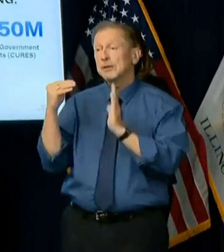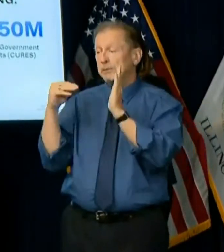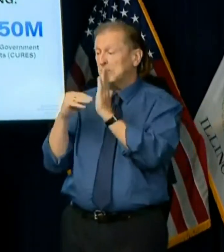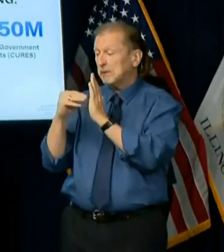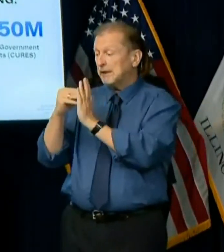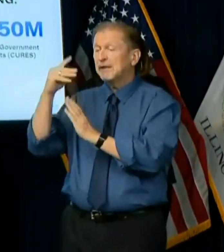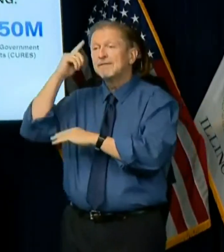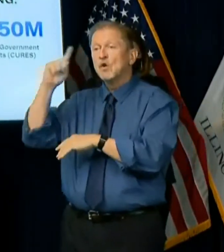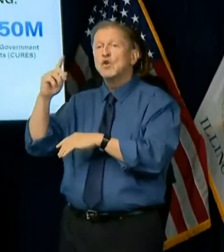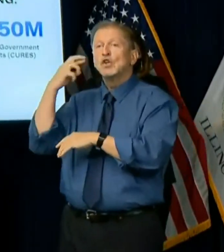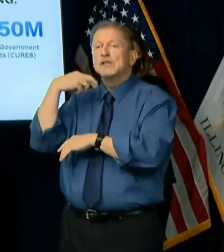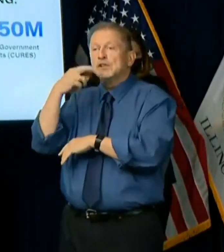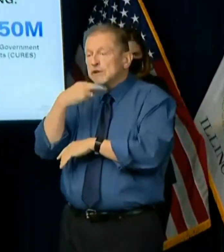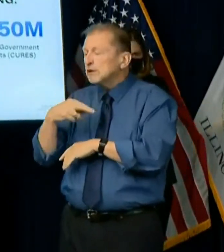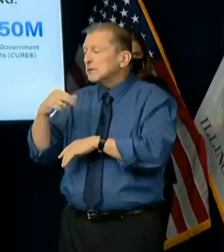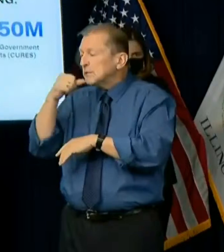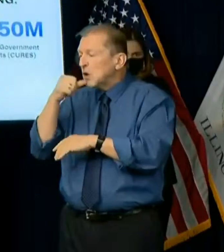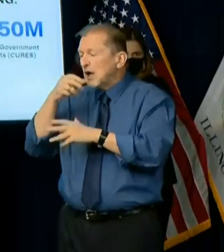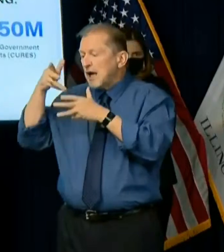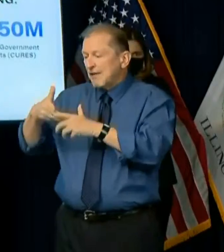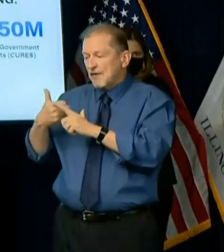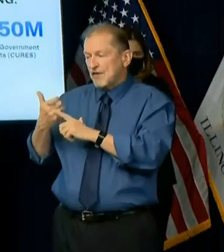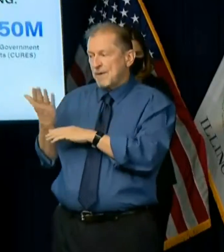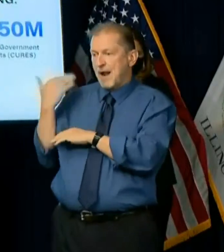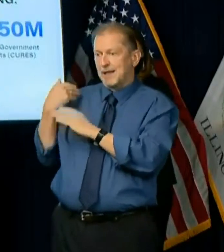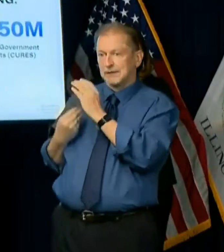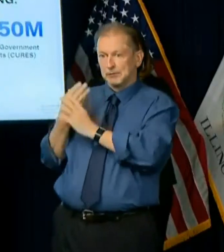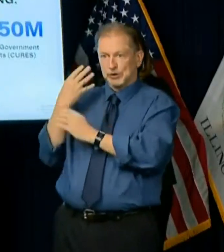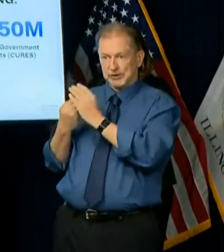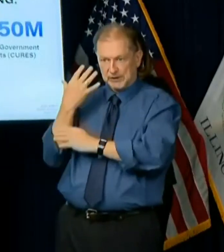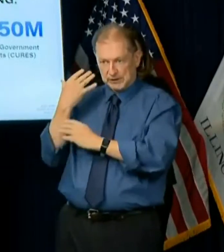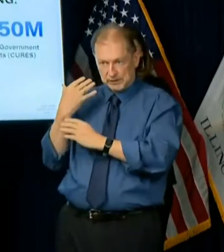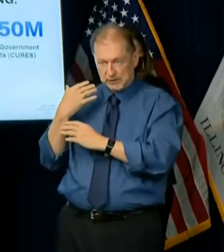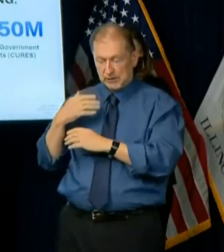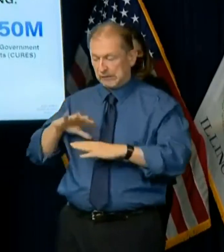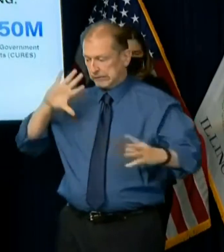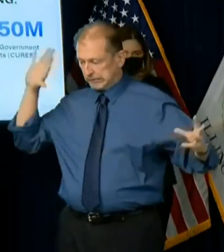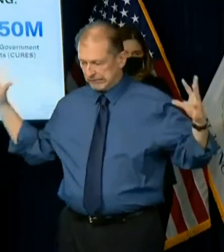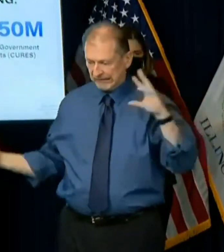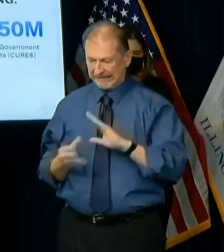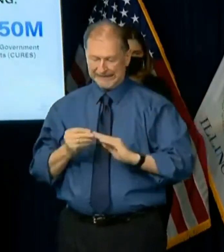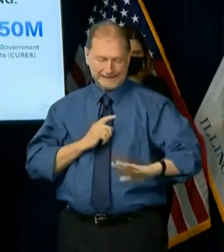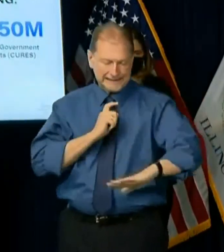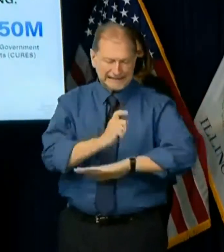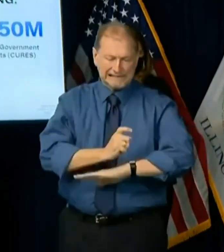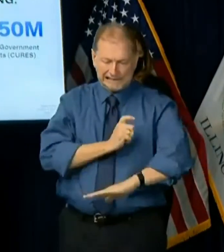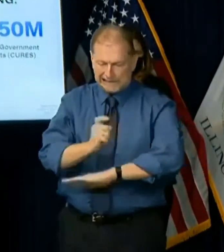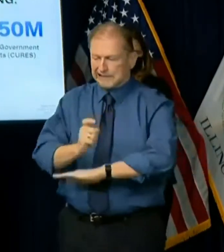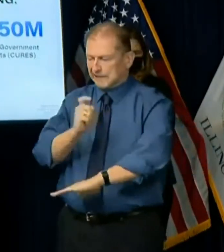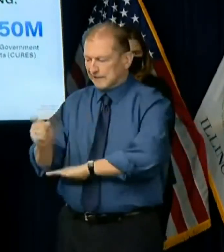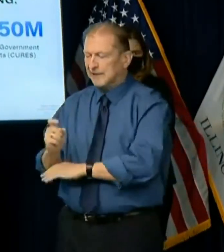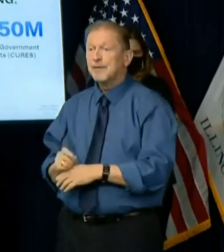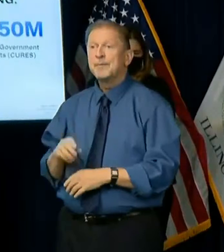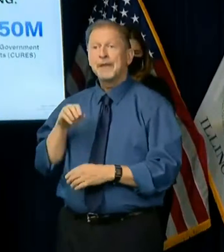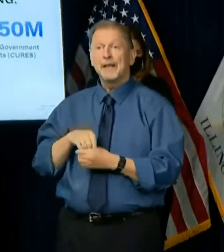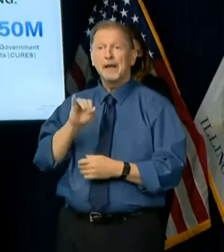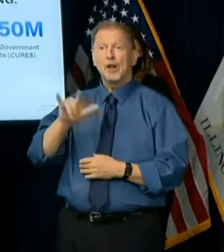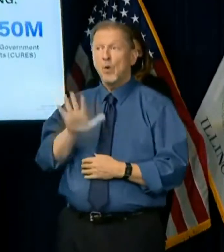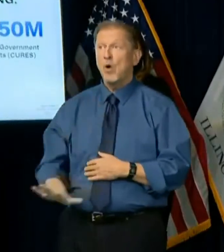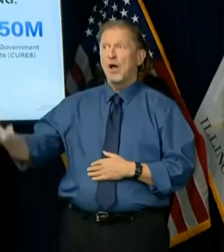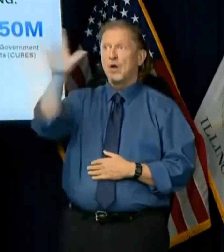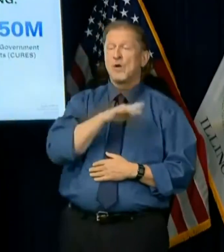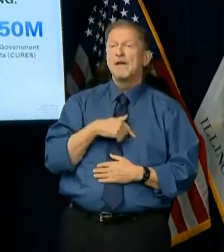industry support from last spring. So far, the majority of our 102 counties have